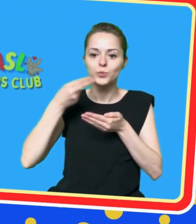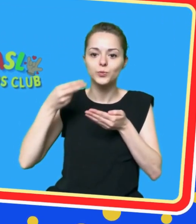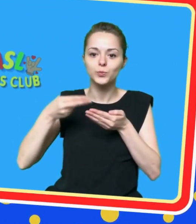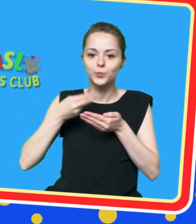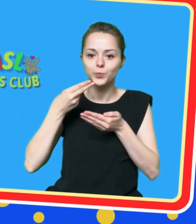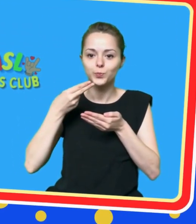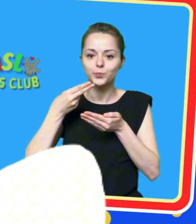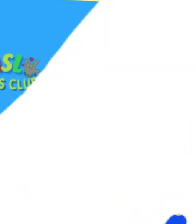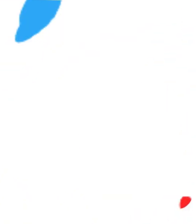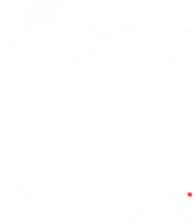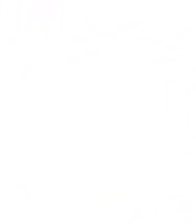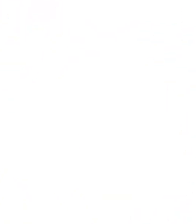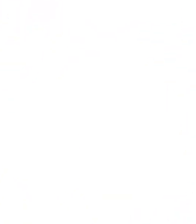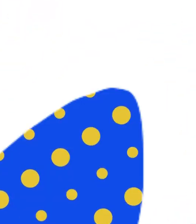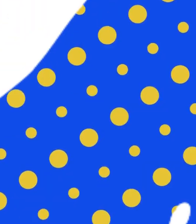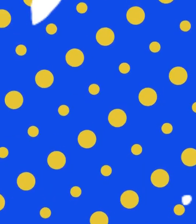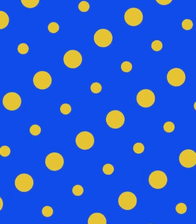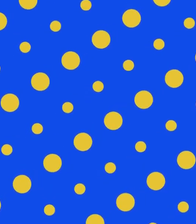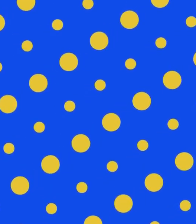Yes, it is soup.